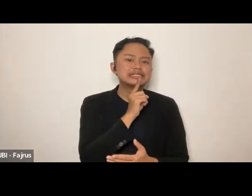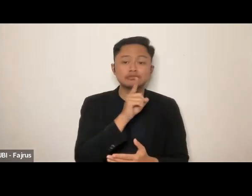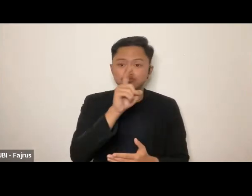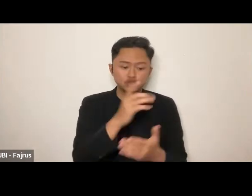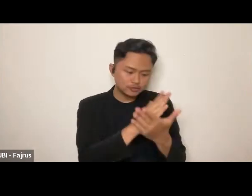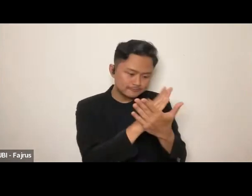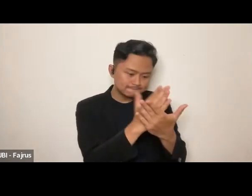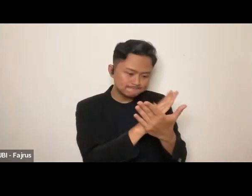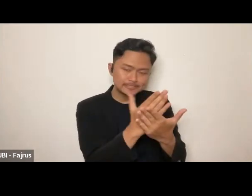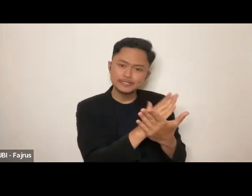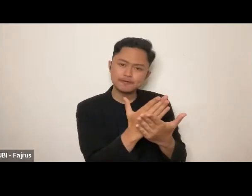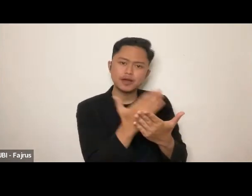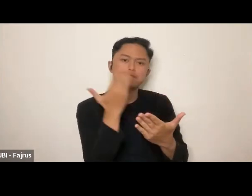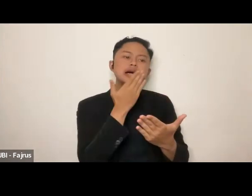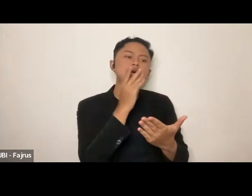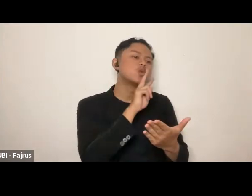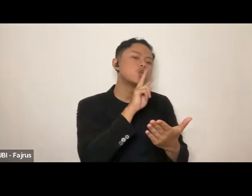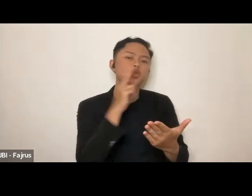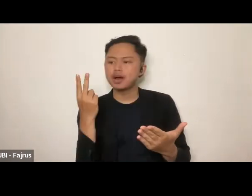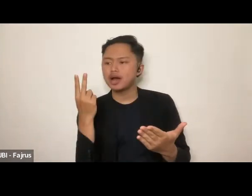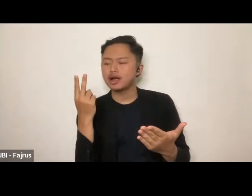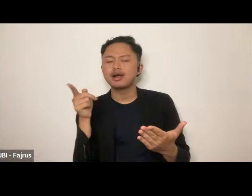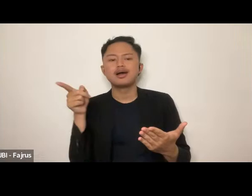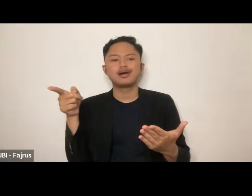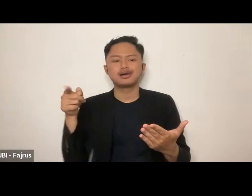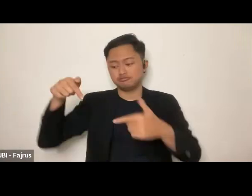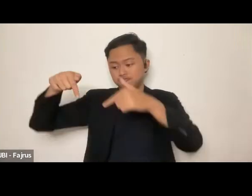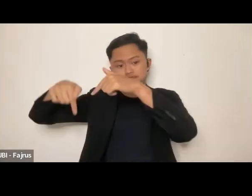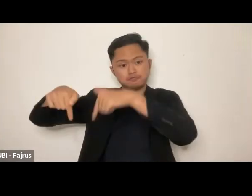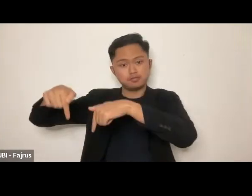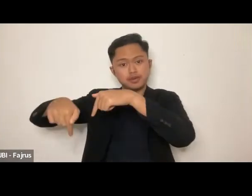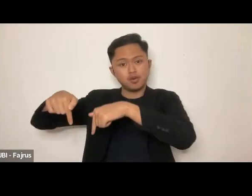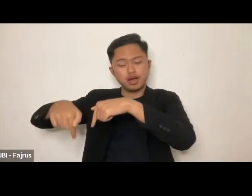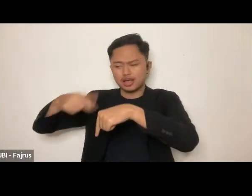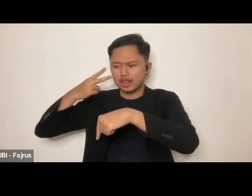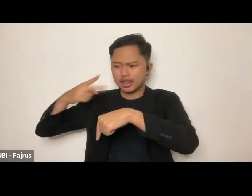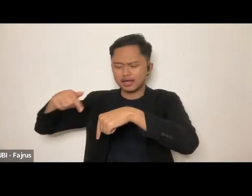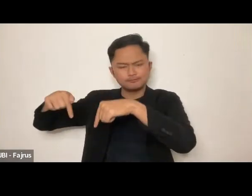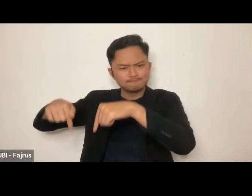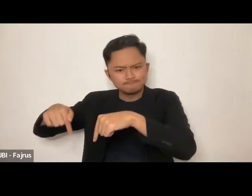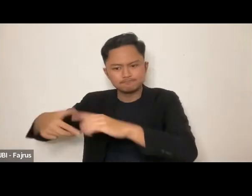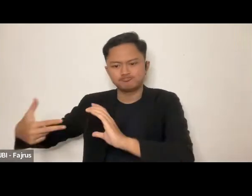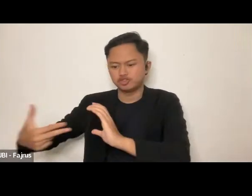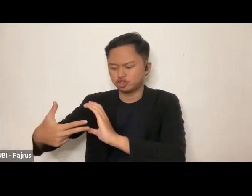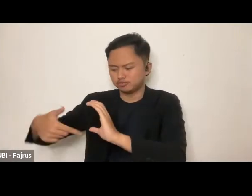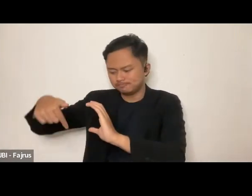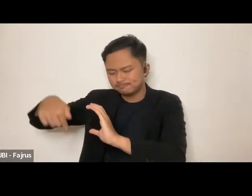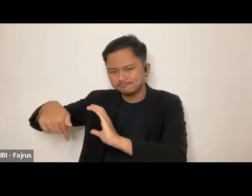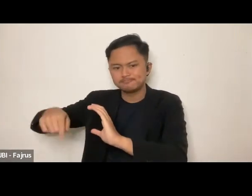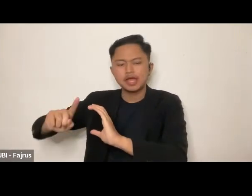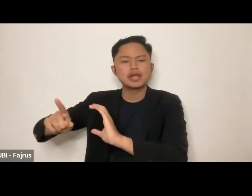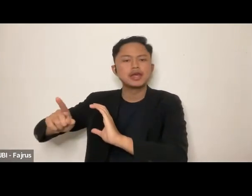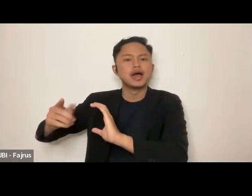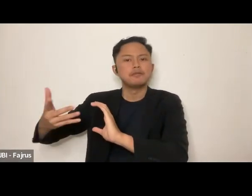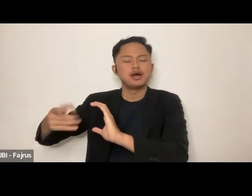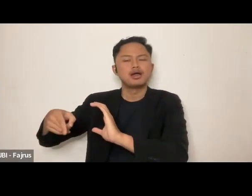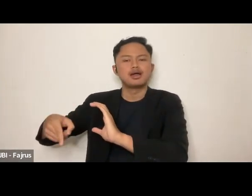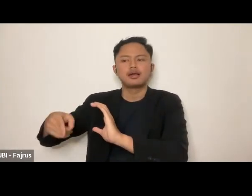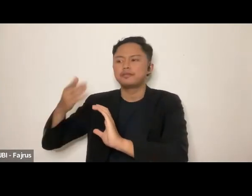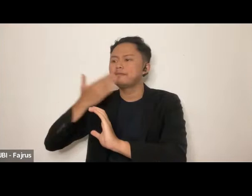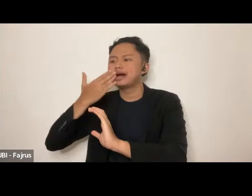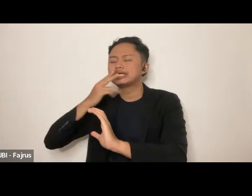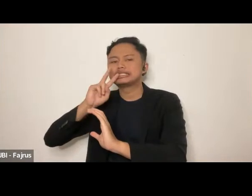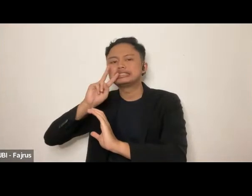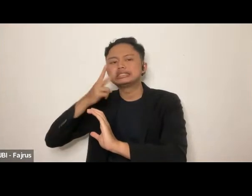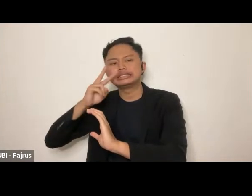interpretation, please go in the bottom part of your Zoom. There will be interpretation selection.